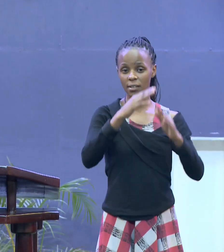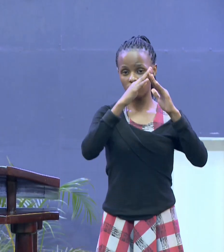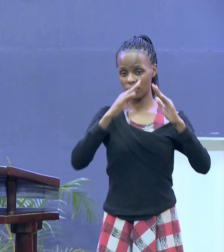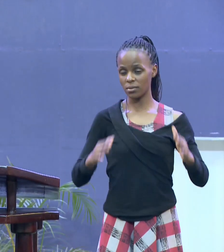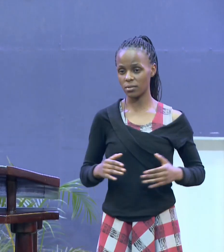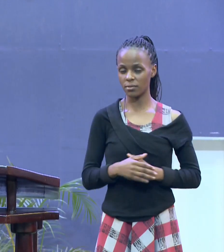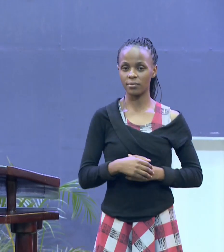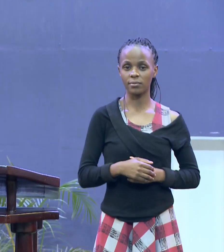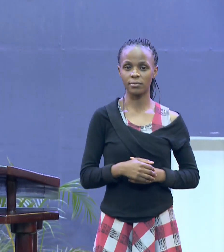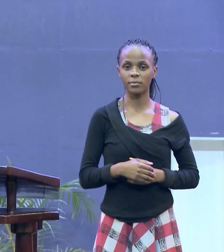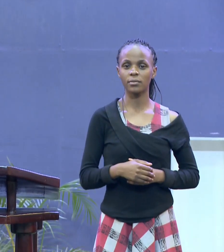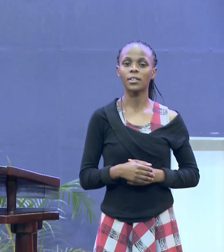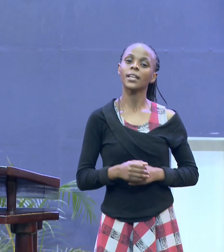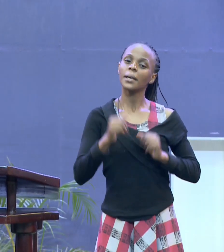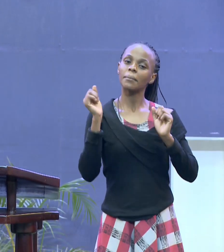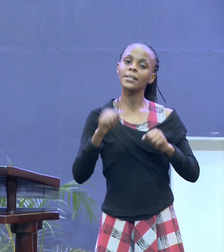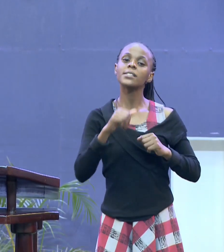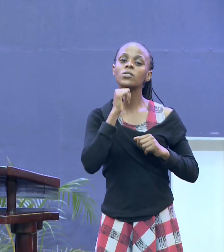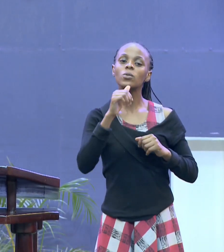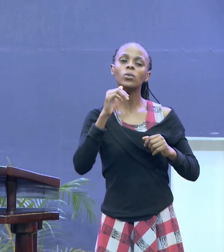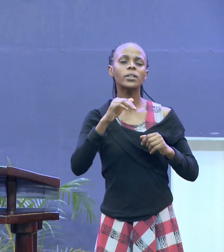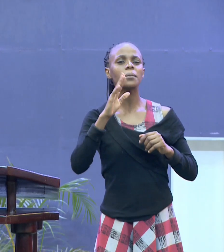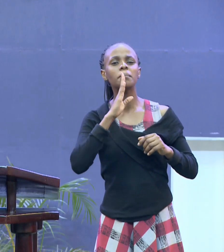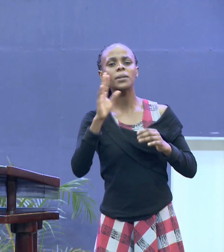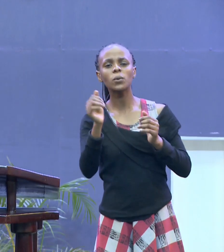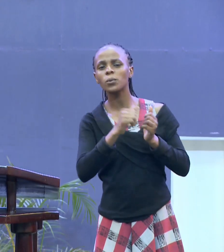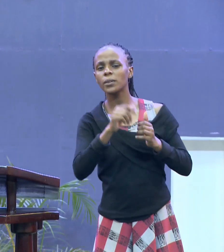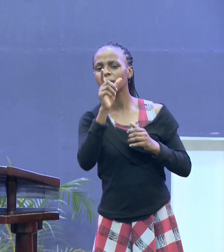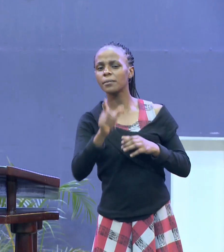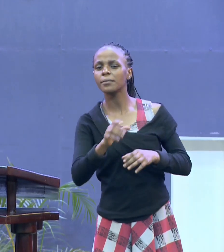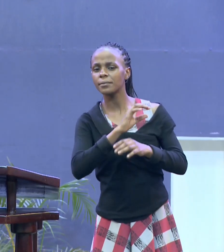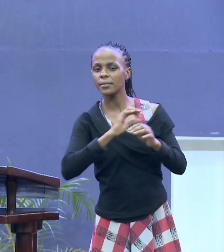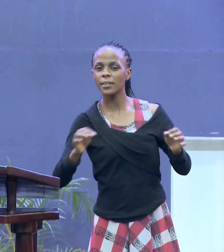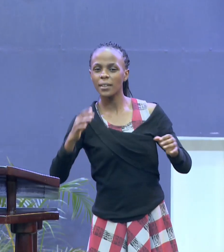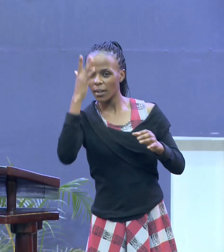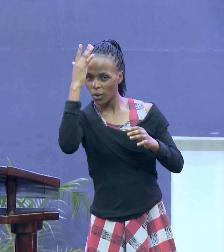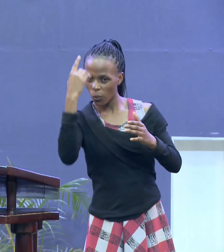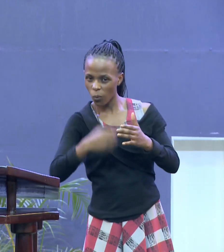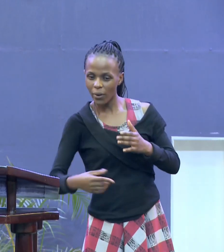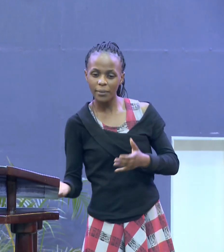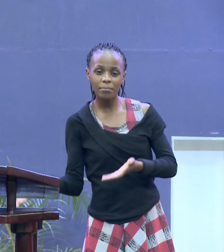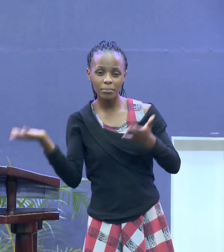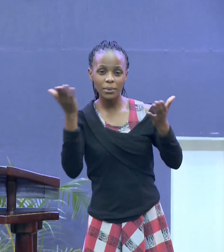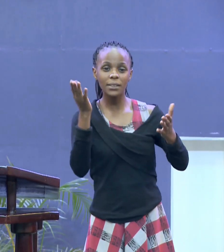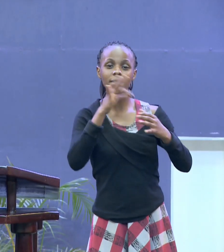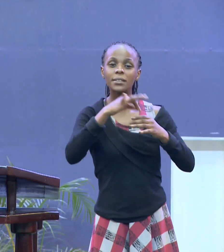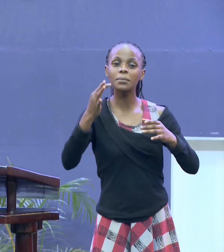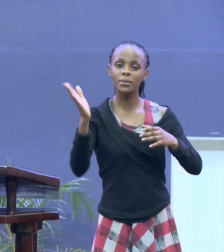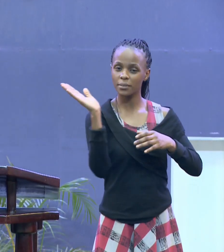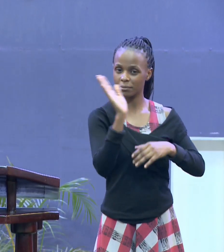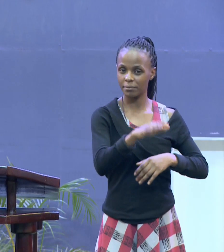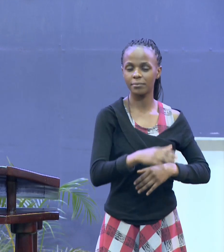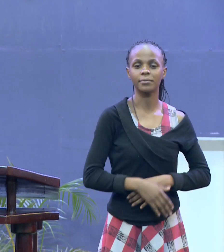This house, that it should not be empty. The reason as to why the